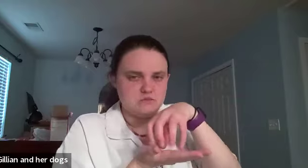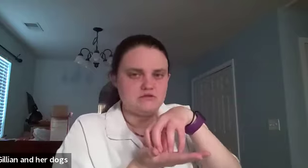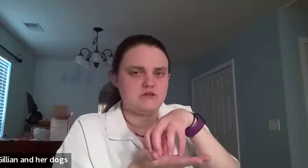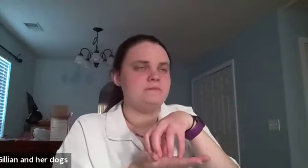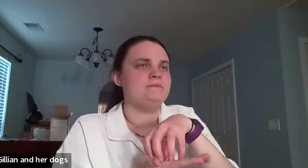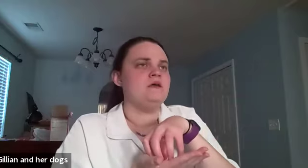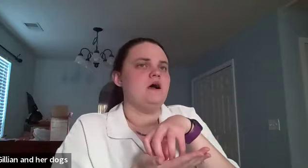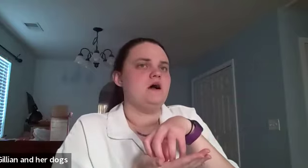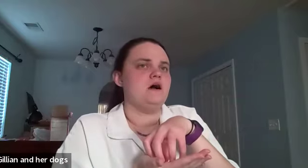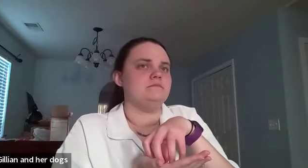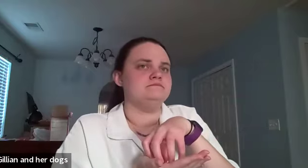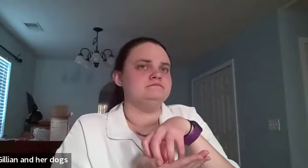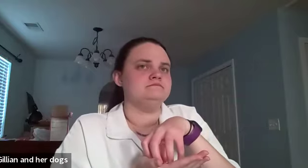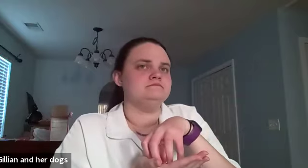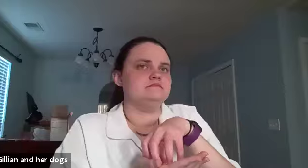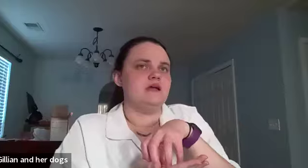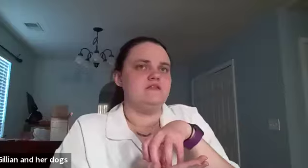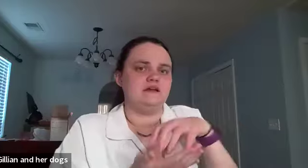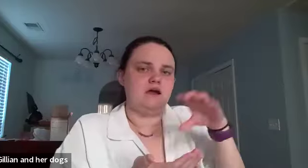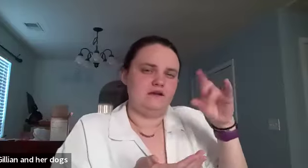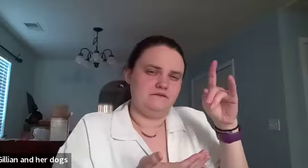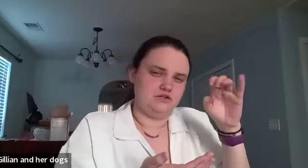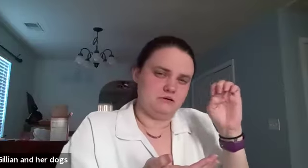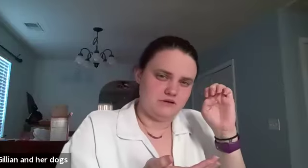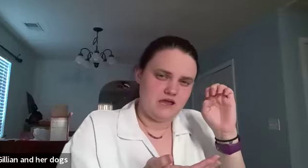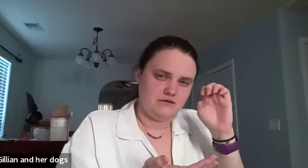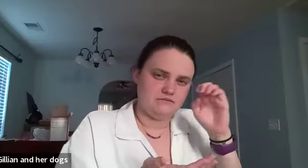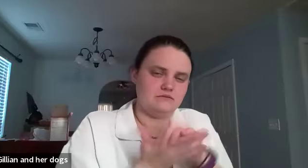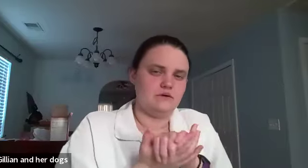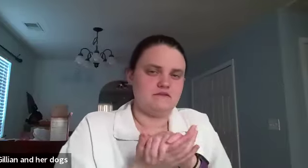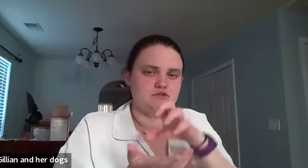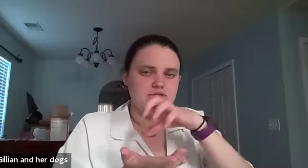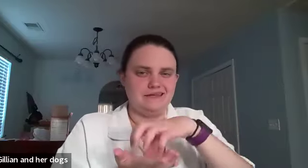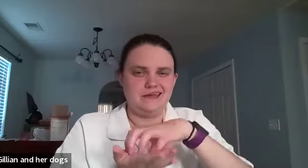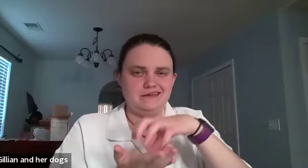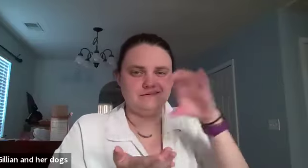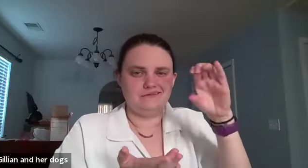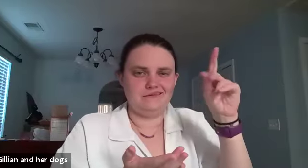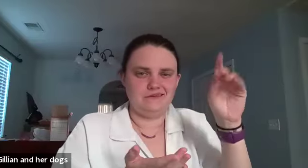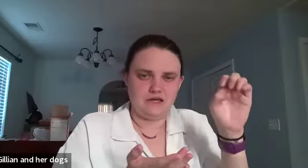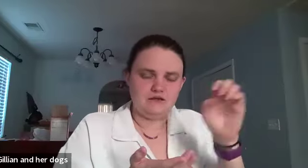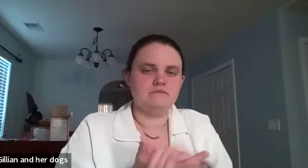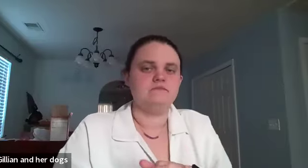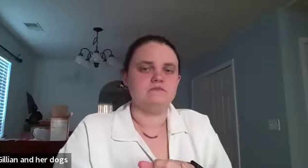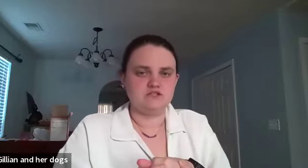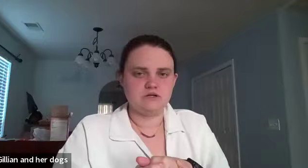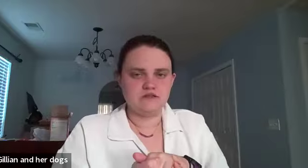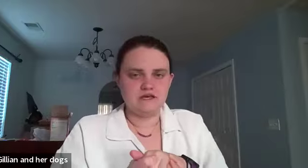and smaller thing. Um, and then kind of fingerspell cake if I'm doing like cake, that sort of